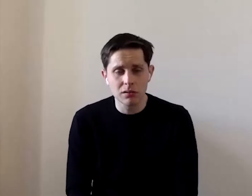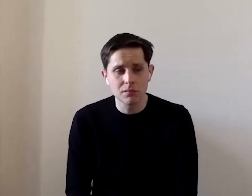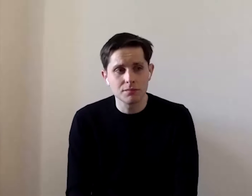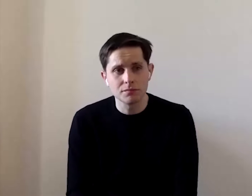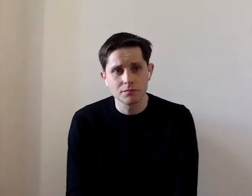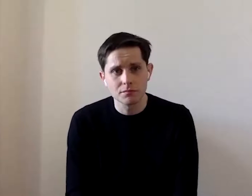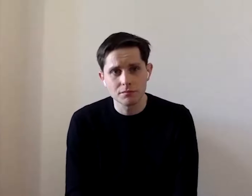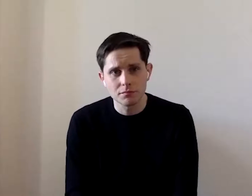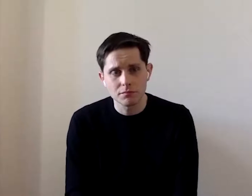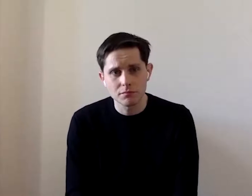I think for me,